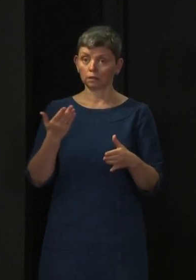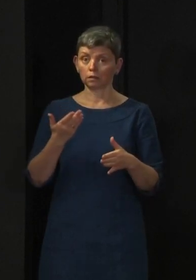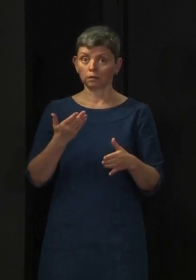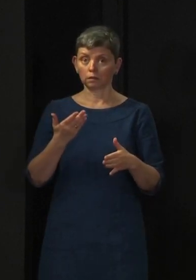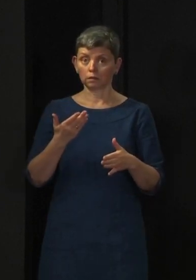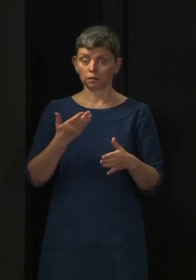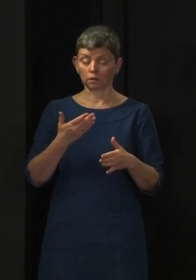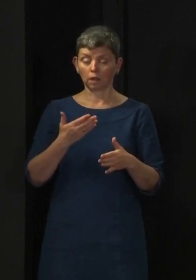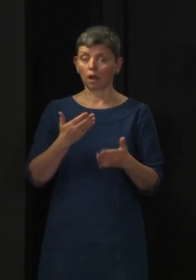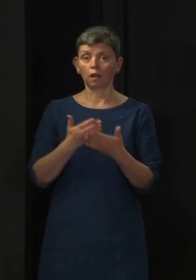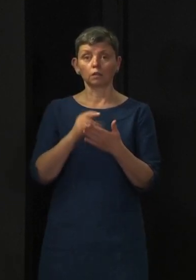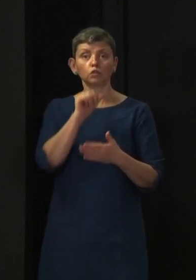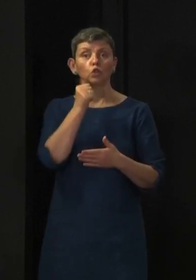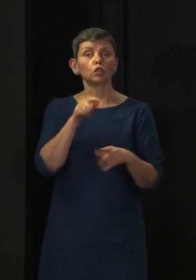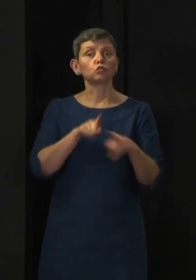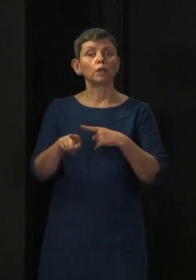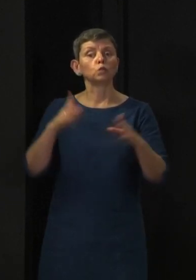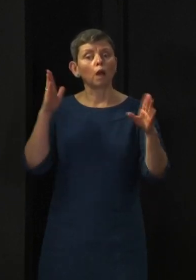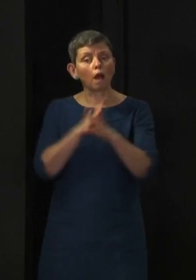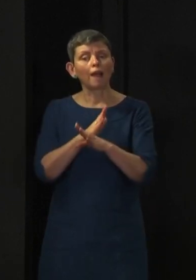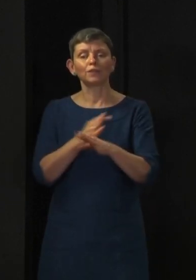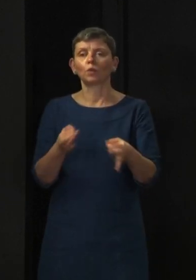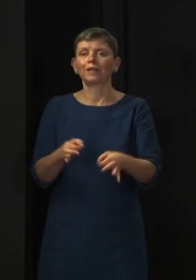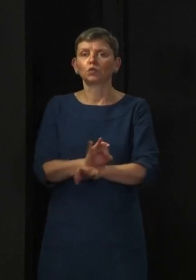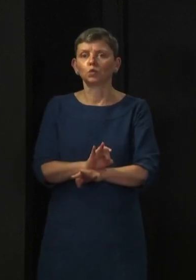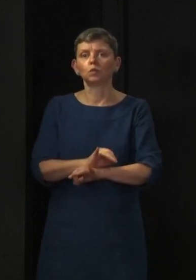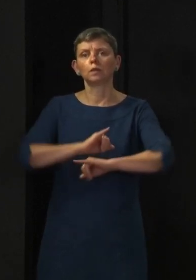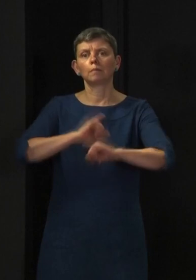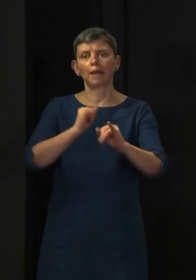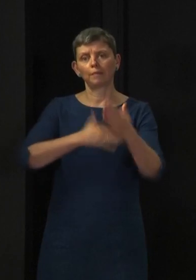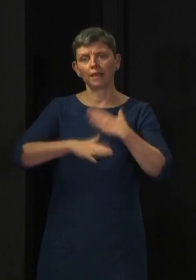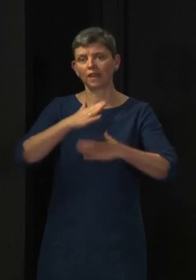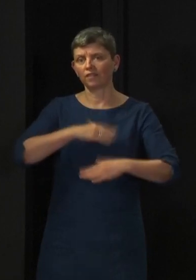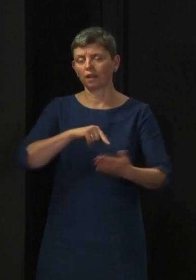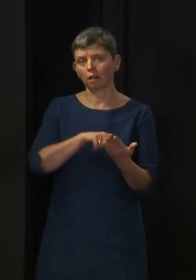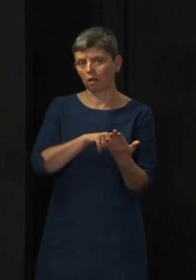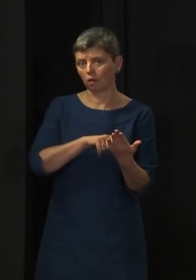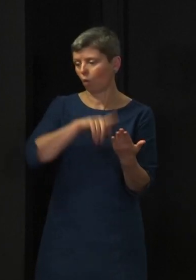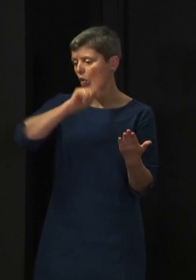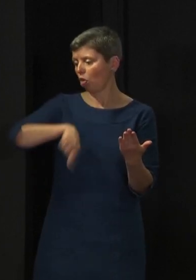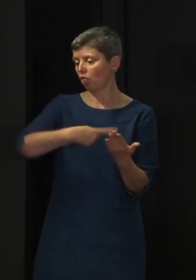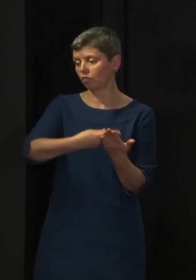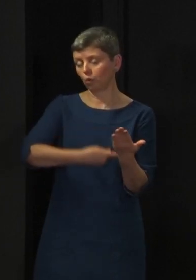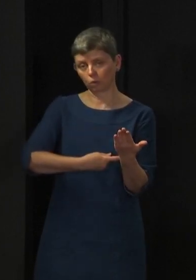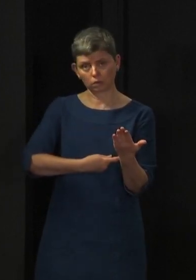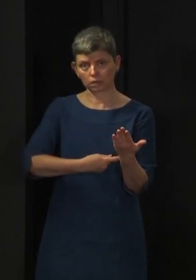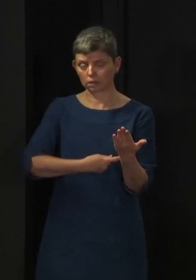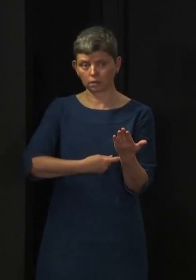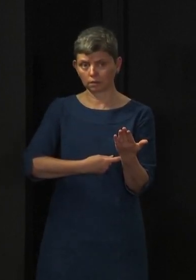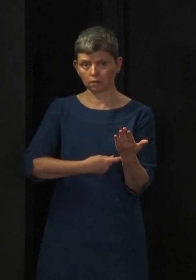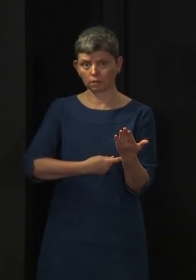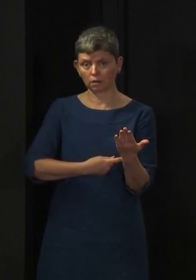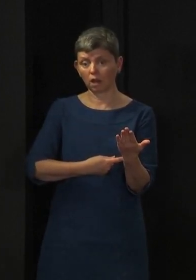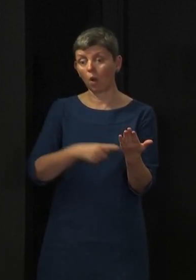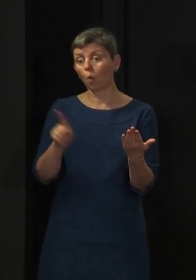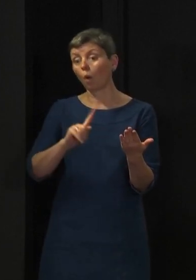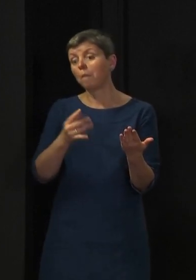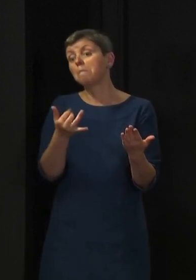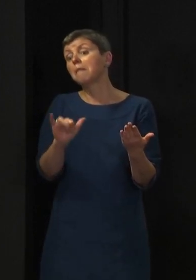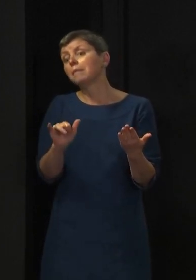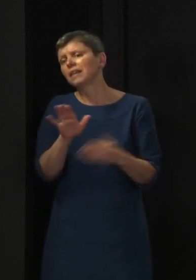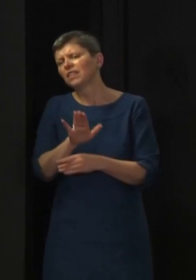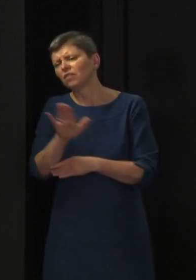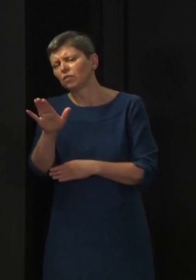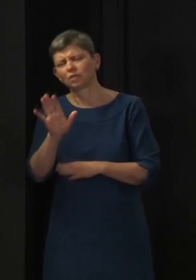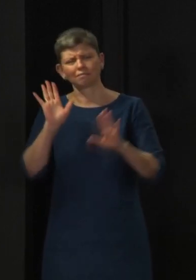excuse behaviour. And I think I'm demonstrating that today. I'm not going to start to speculate on things that might happen in the future and